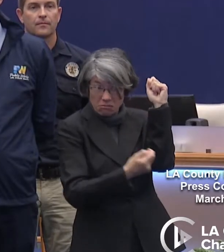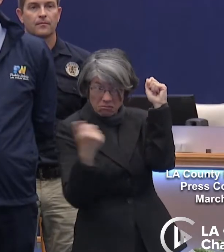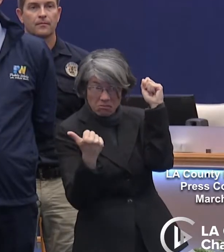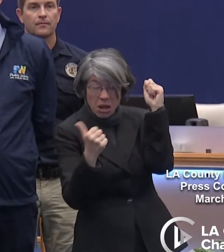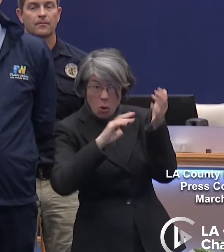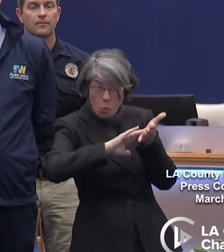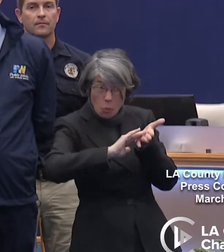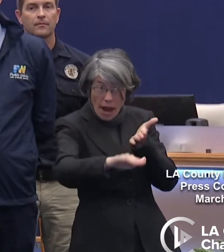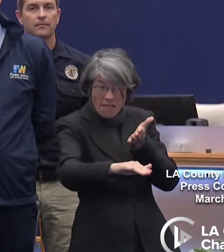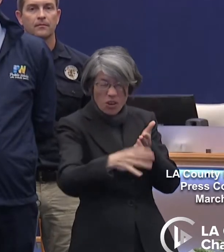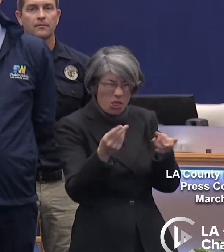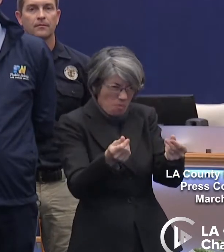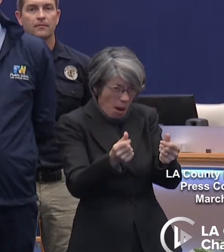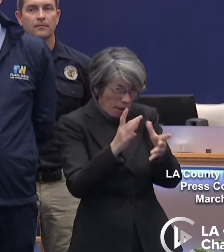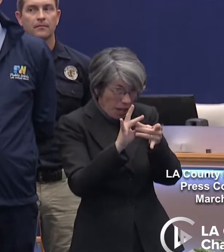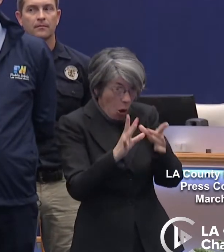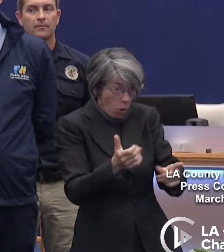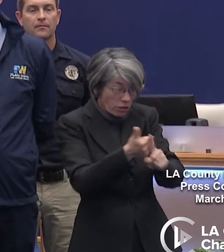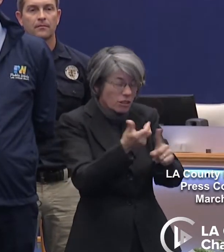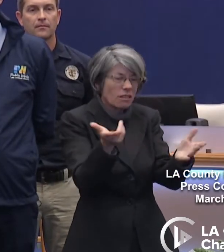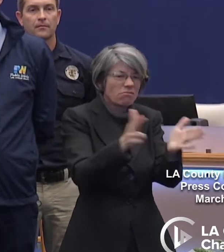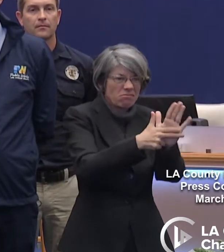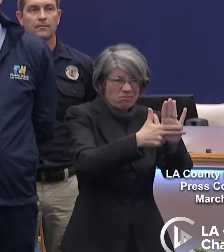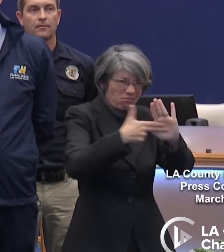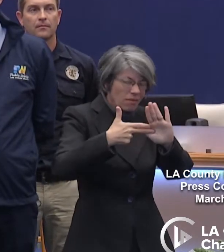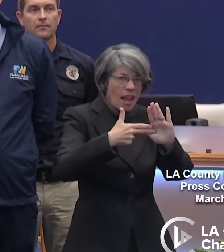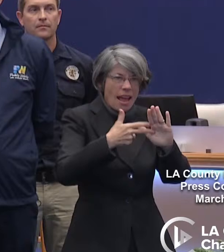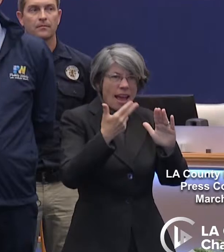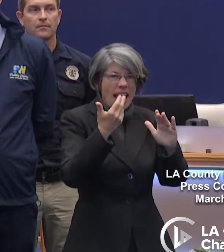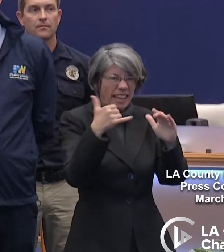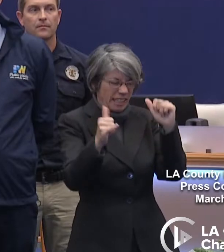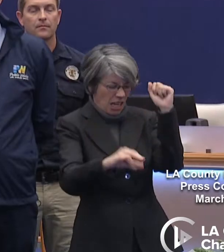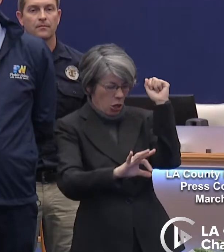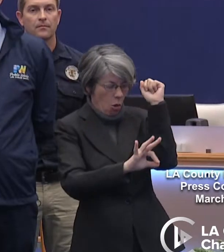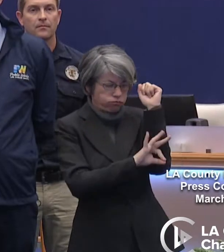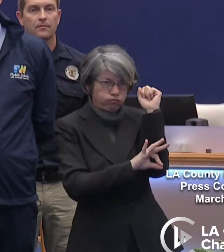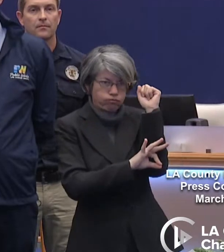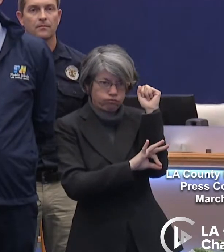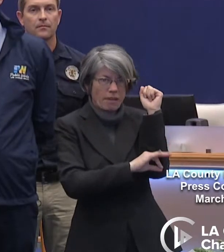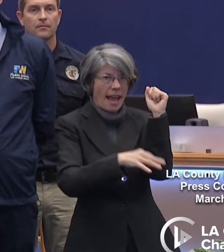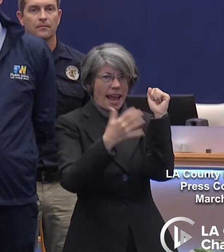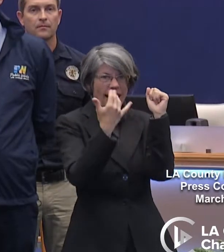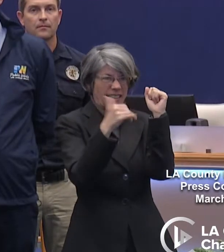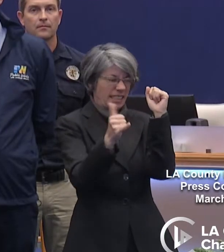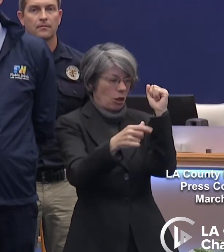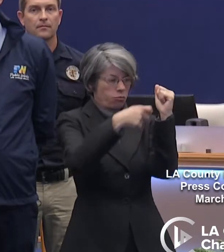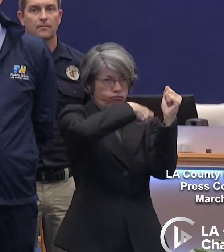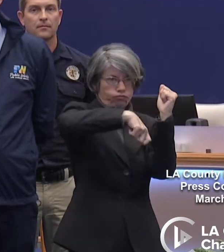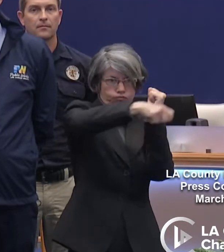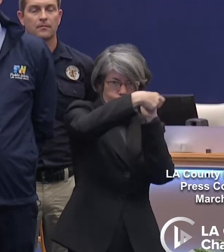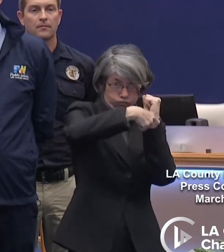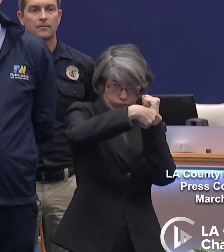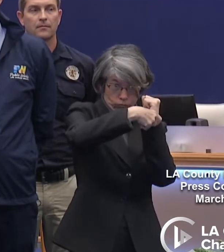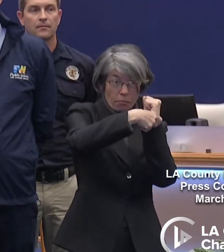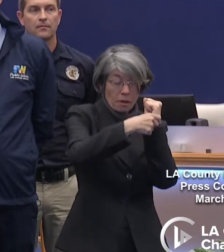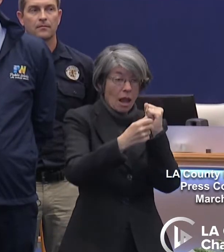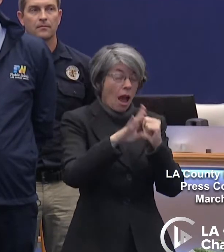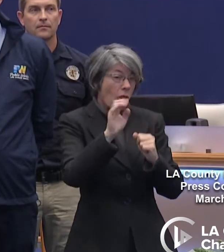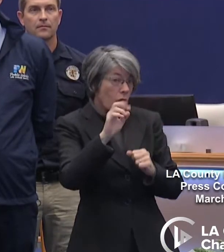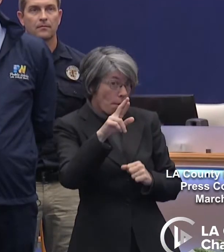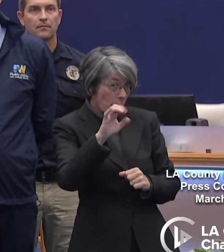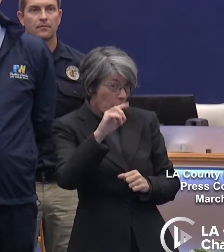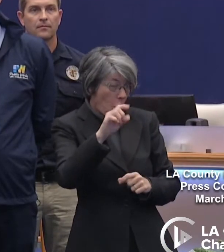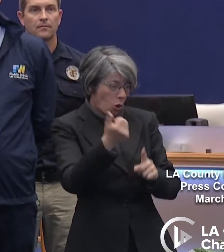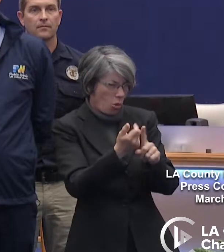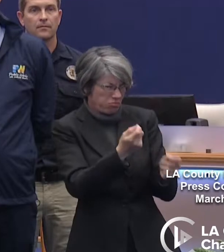removal waiver, the tree will be marked with a yellow dot at the base and a yellow ribbon wrapped around the trunk. The barcode will be